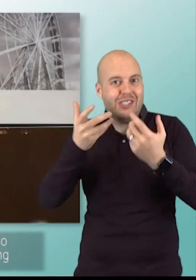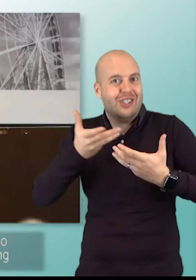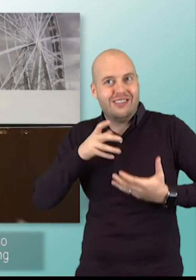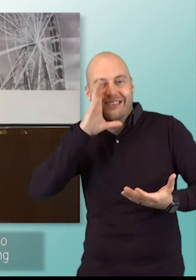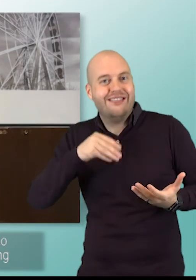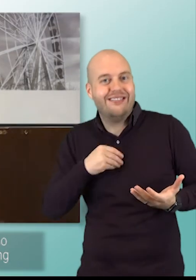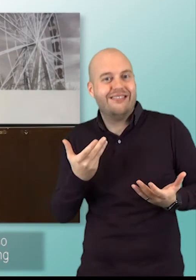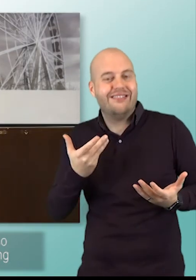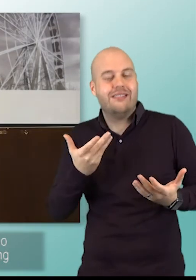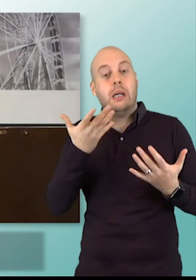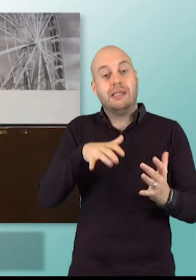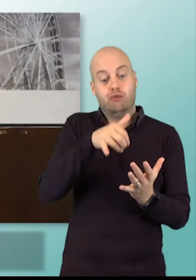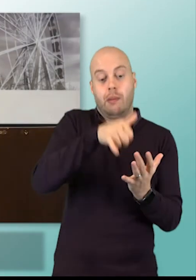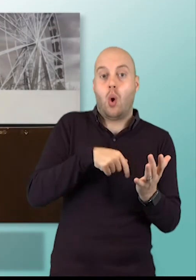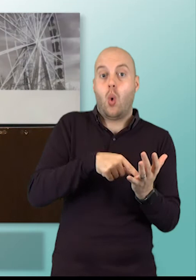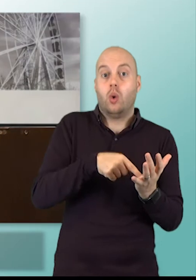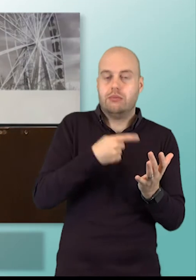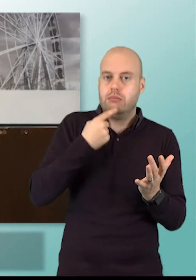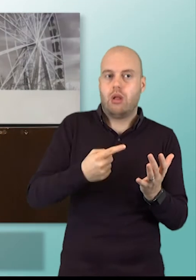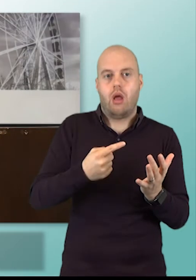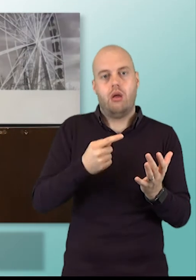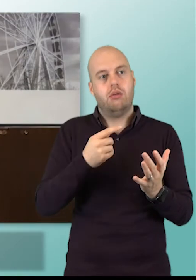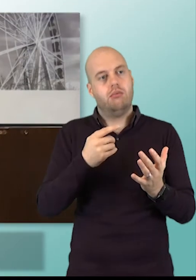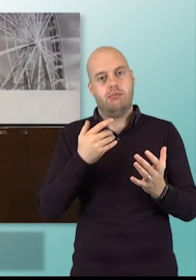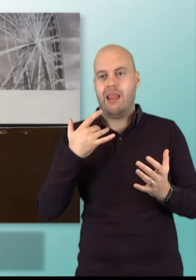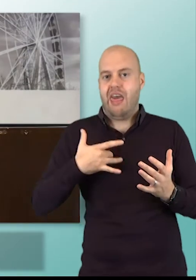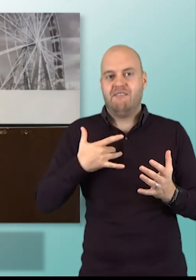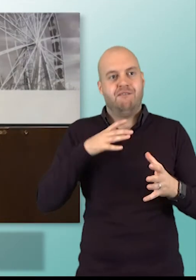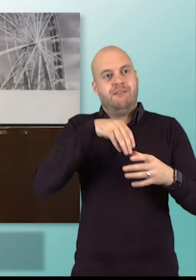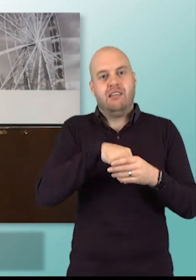likened third sector leadership to juggling while cycling on a unicycle.